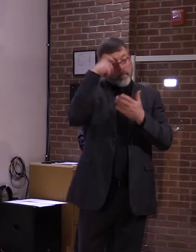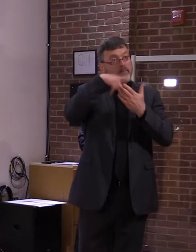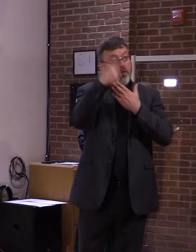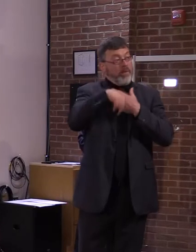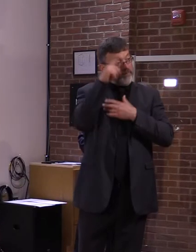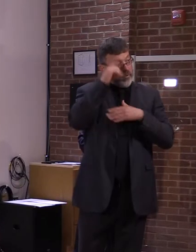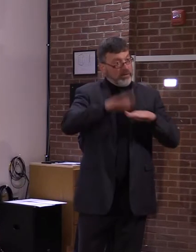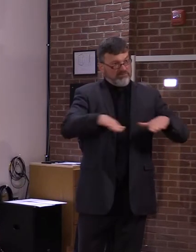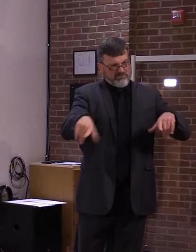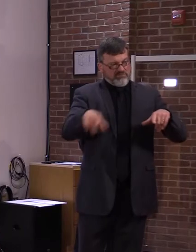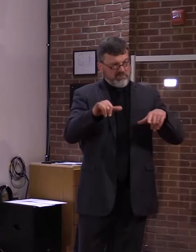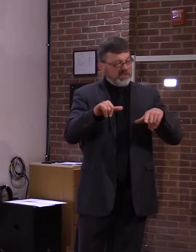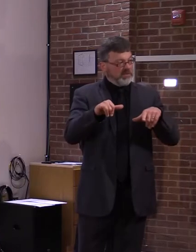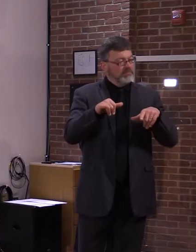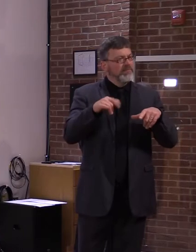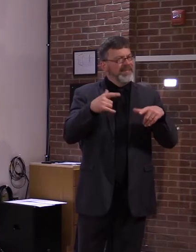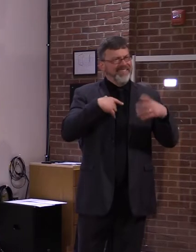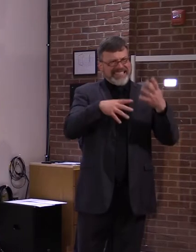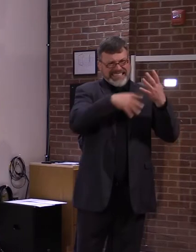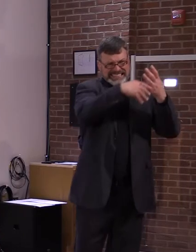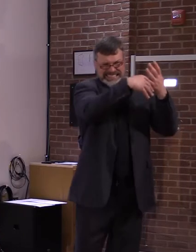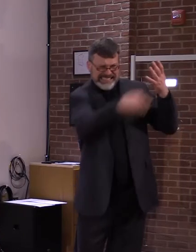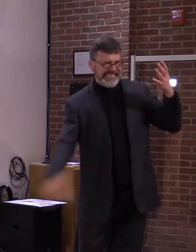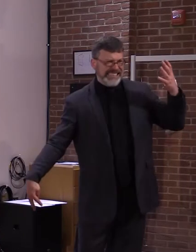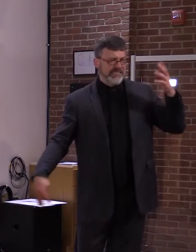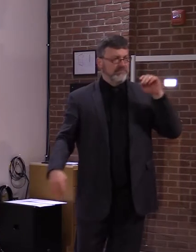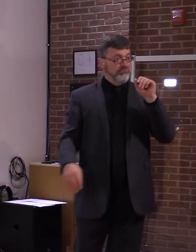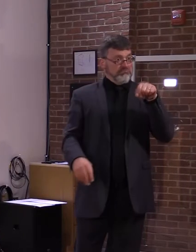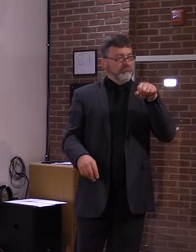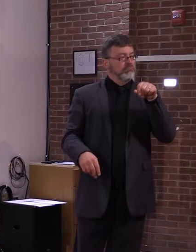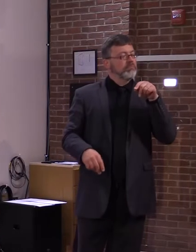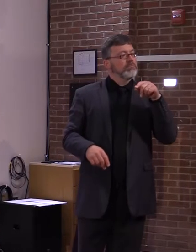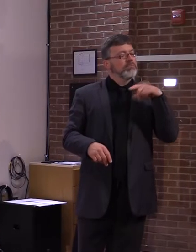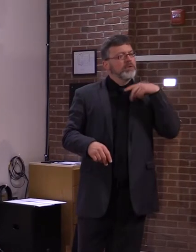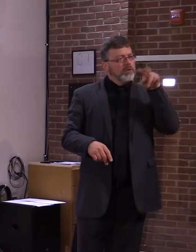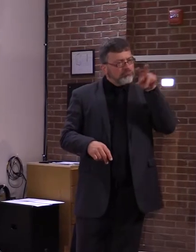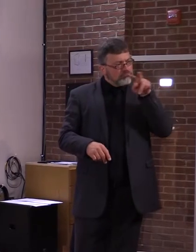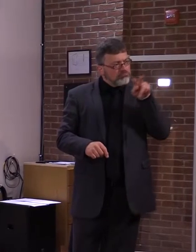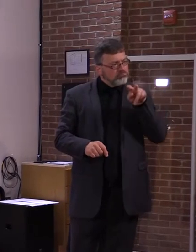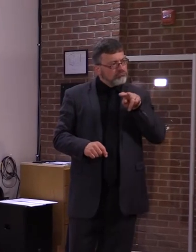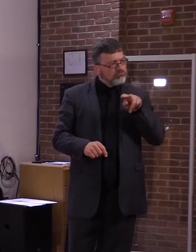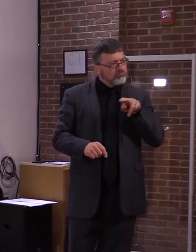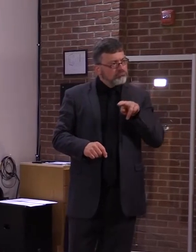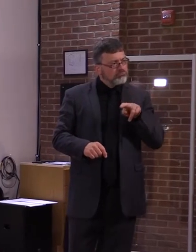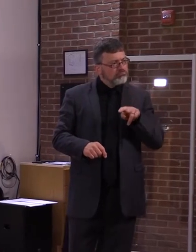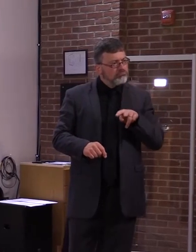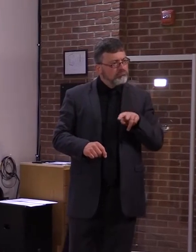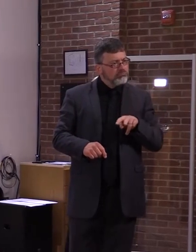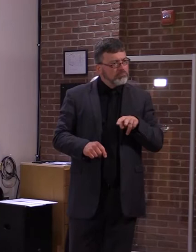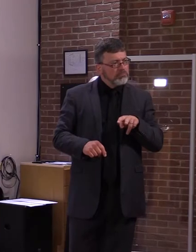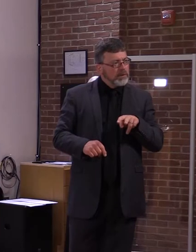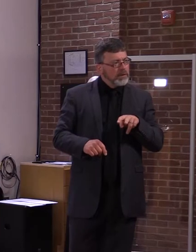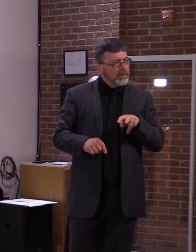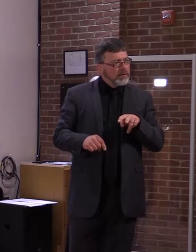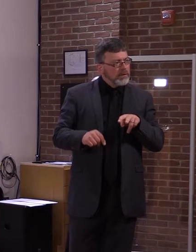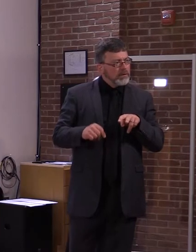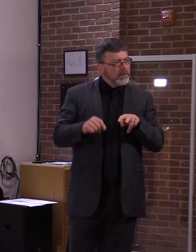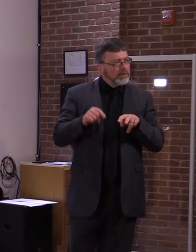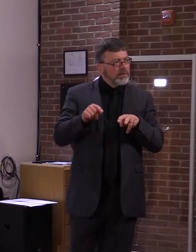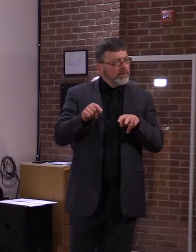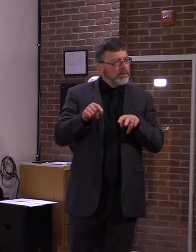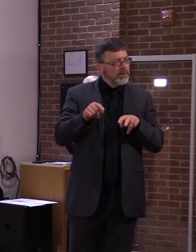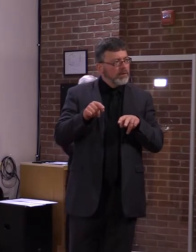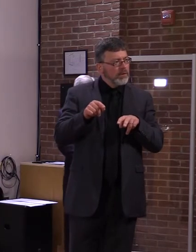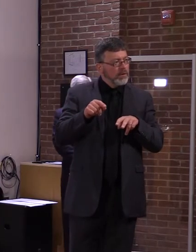about whether religious organizations were going to be eligible to receive funds. I did see that there was one particular program in